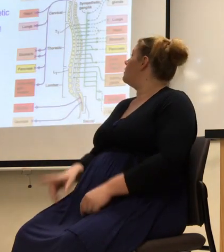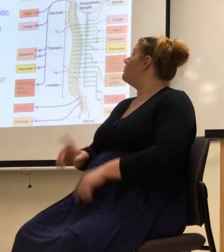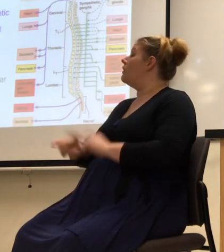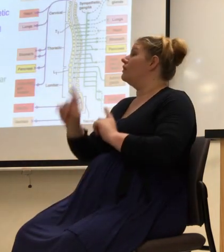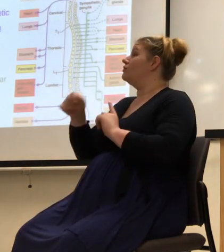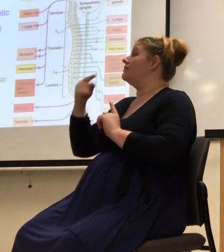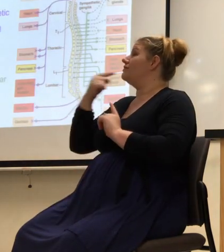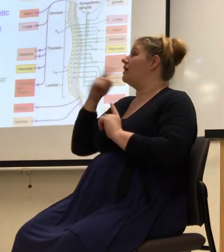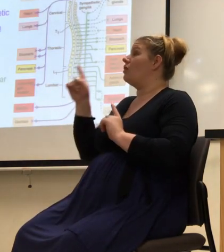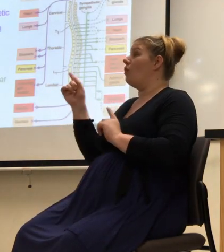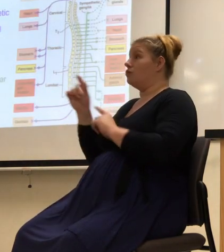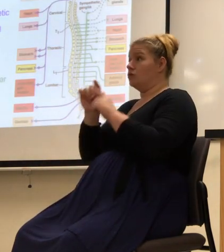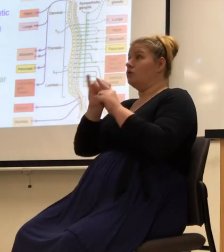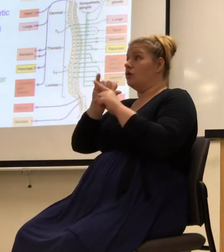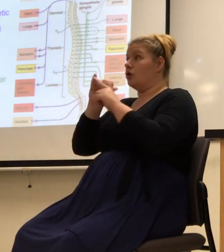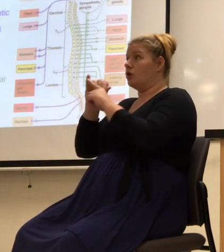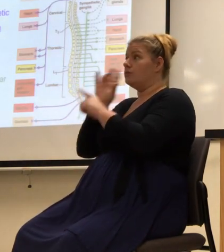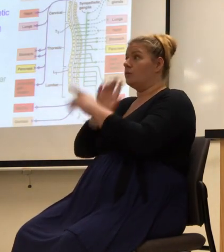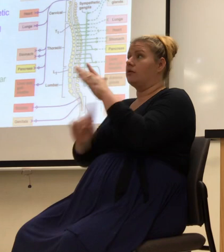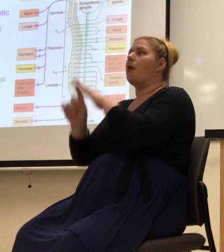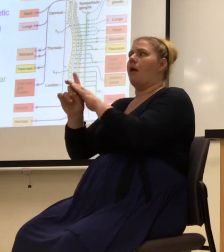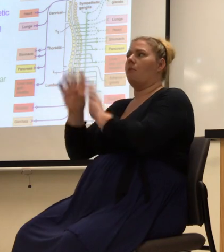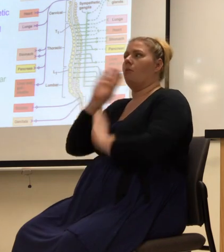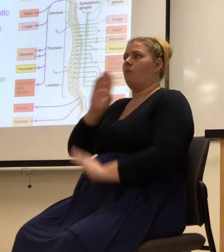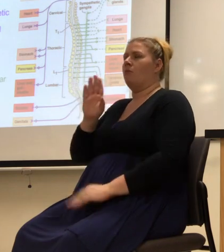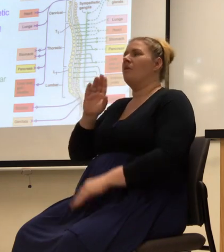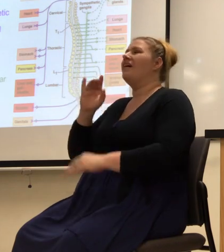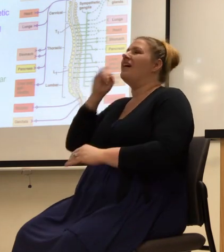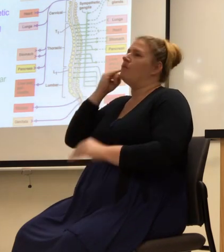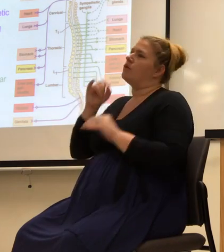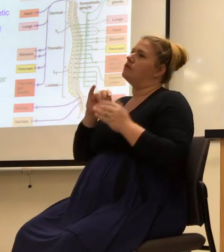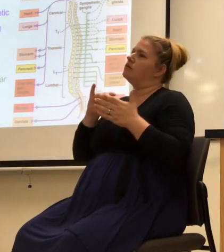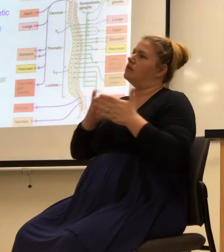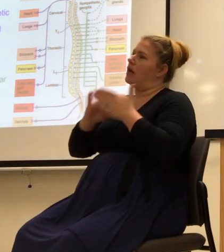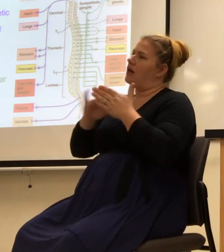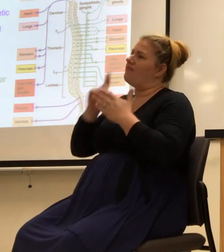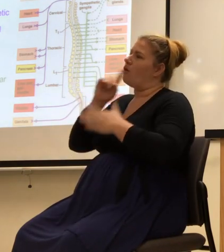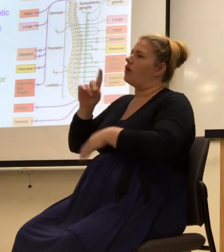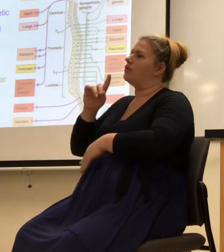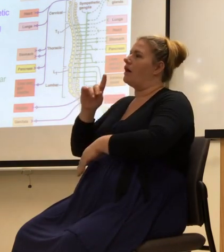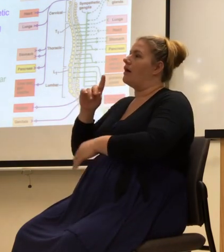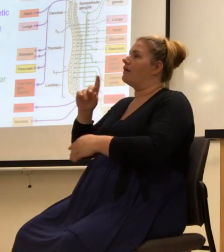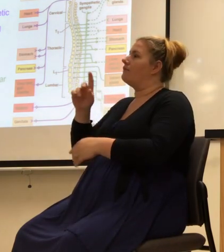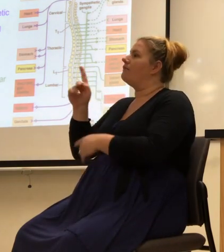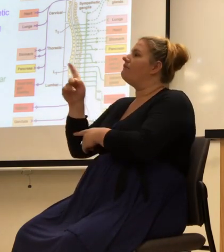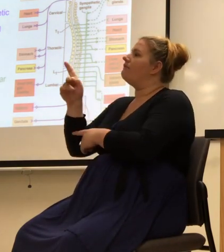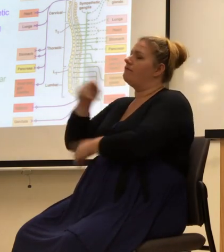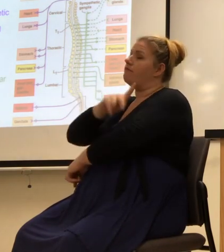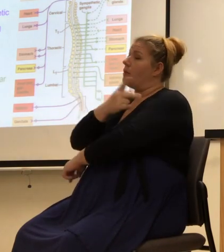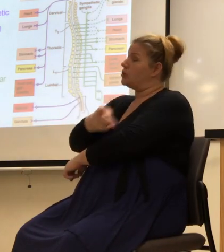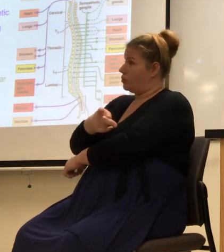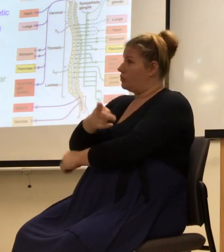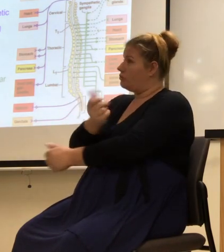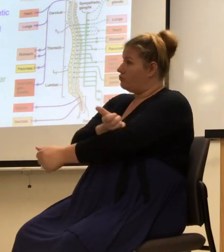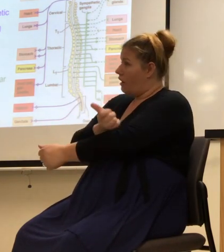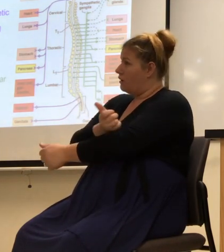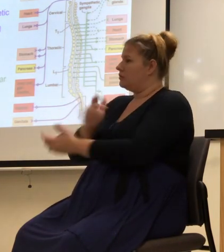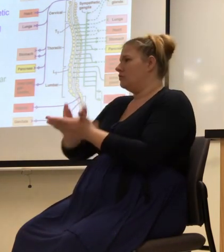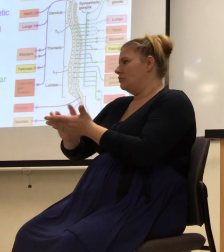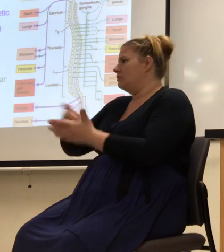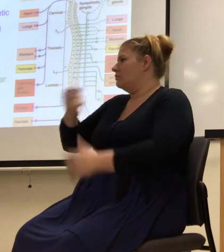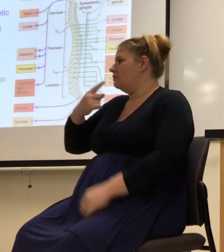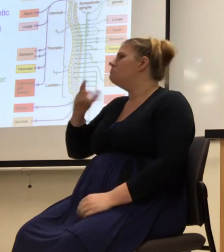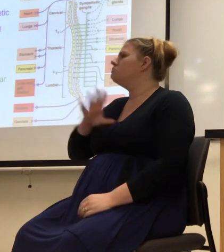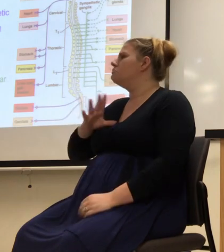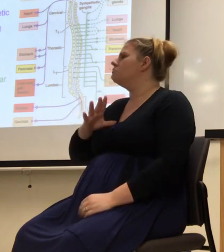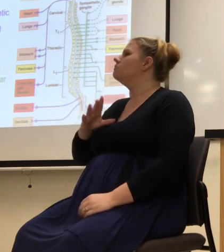those terms do come up, maybe when you study the pharmaceutical drugs, and so it may pertain to you, and